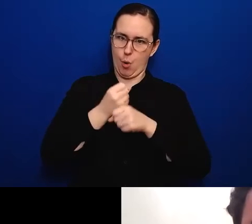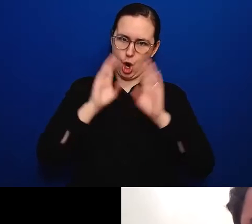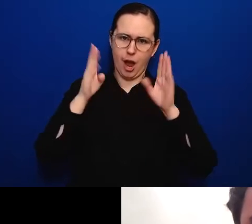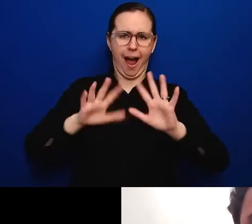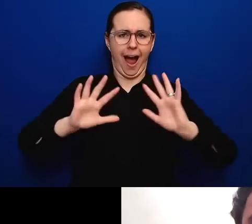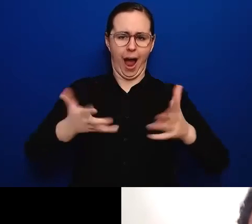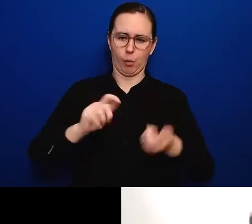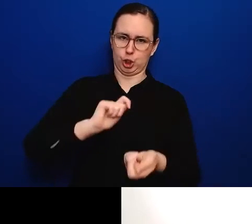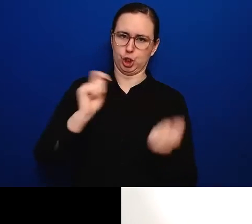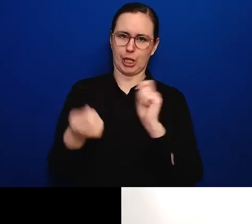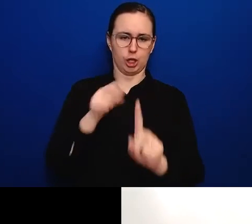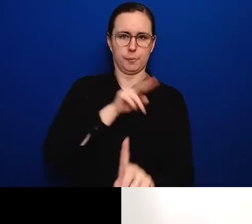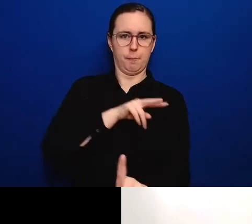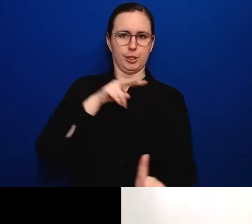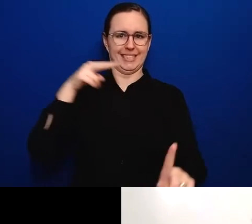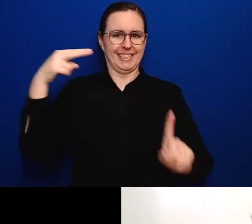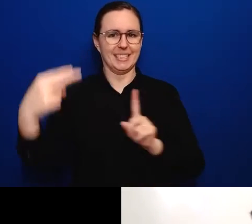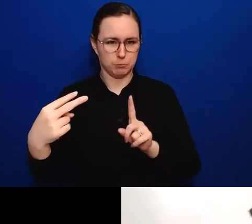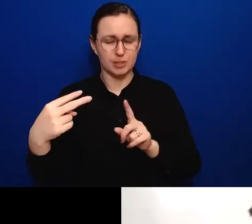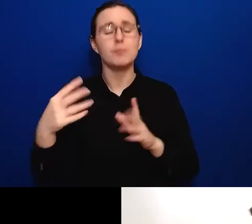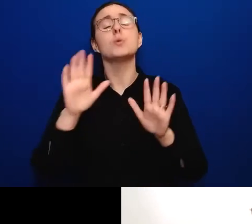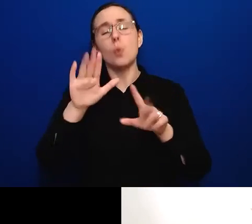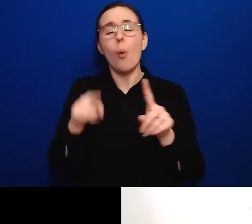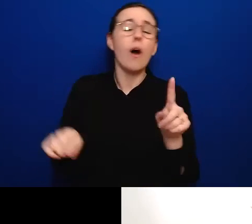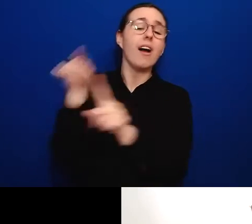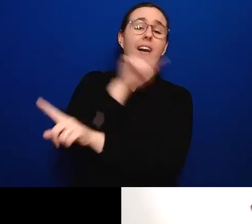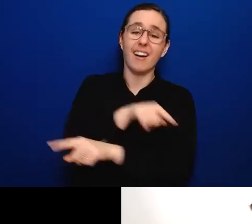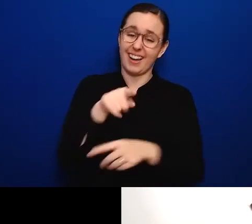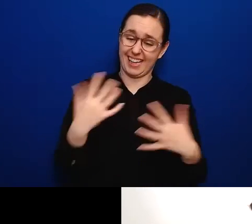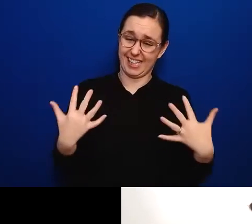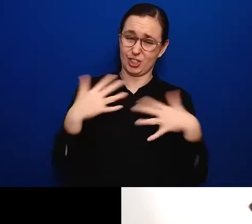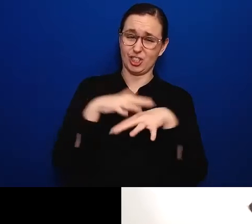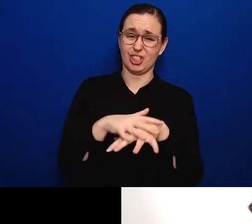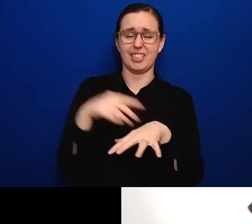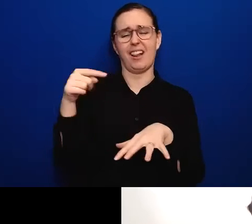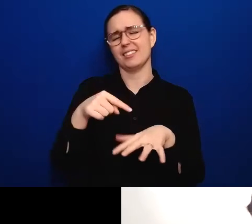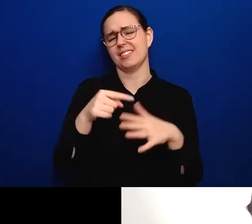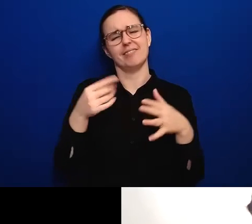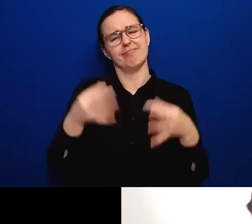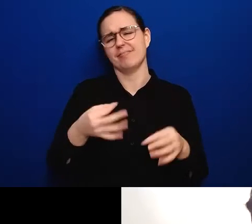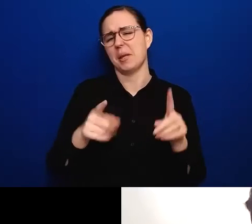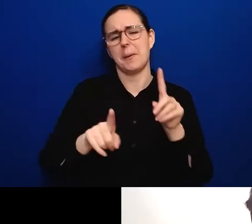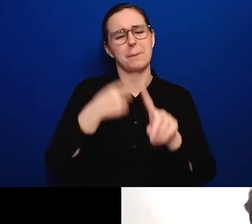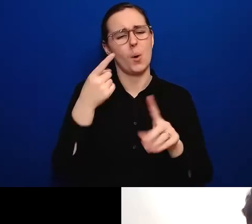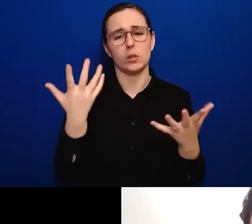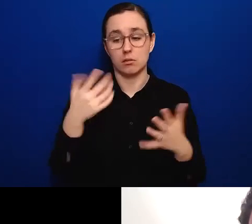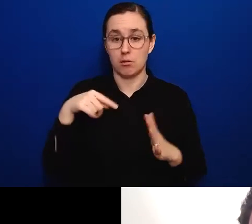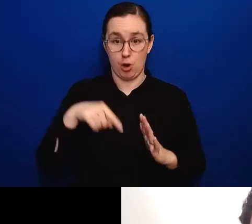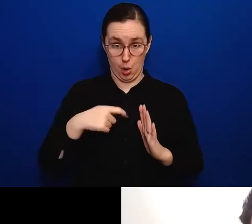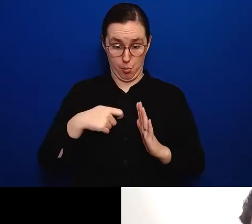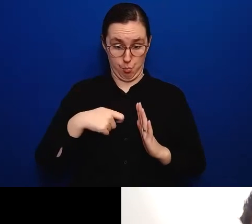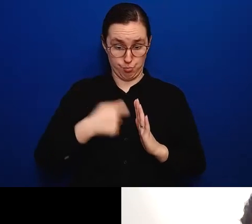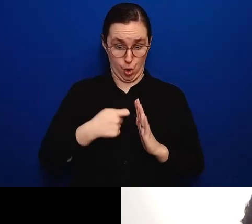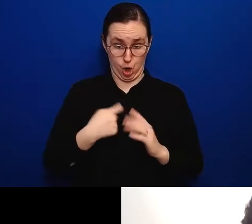And designing the project and monitoring and evaluating those projects for the intersectionality perspective. Both build my capacity in training, including design, delivery. And it's build